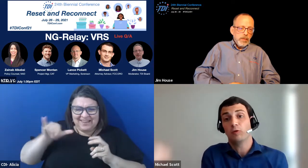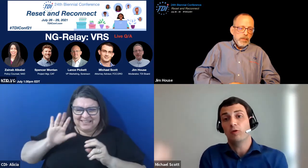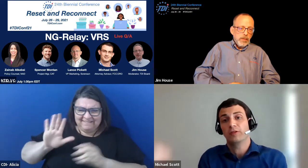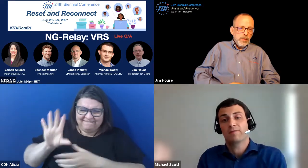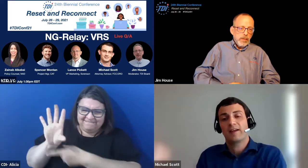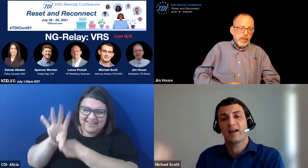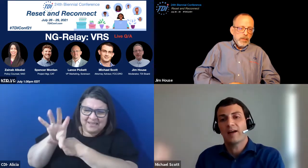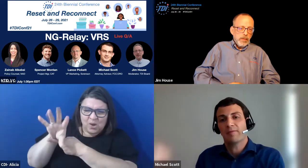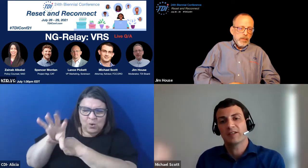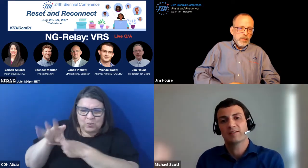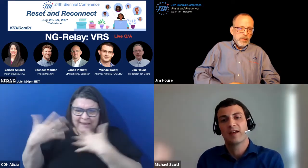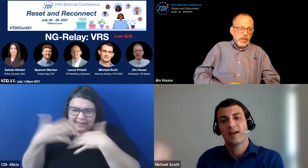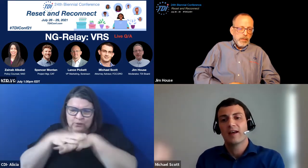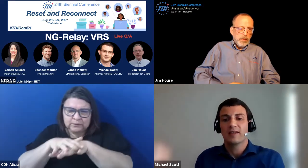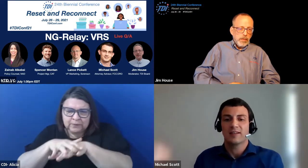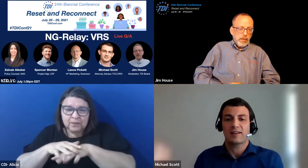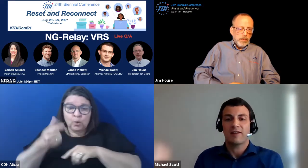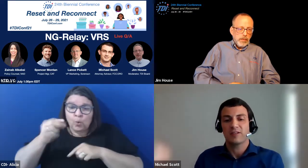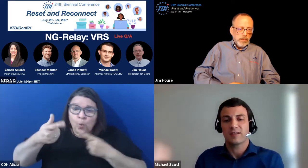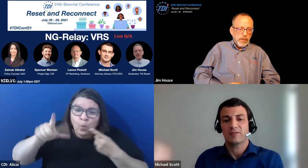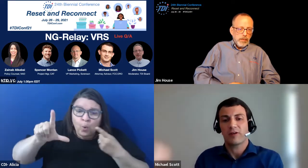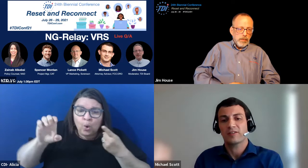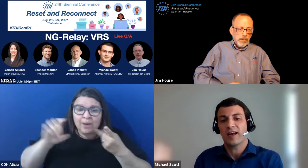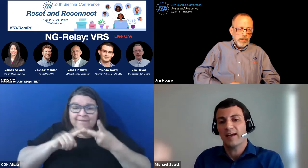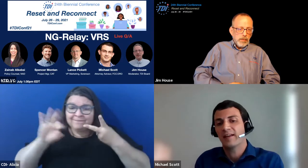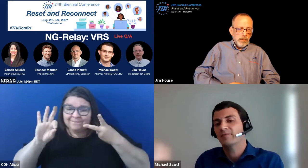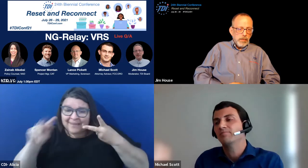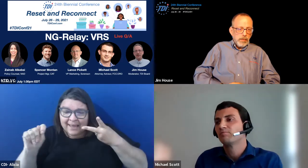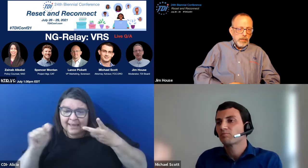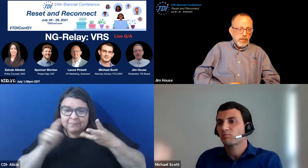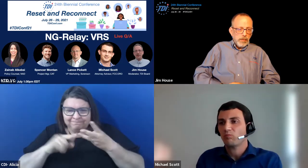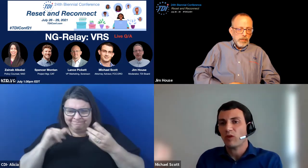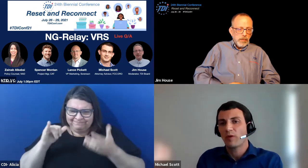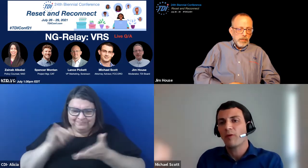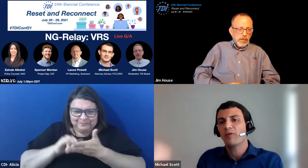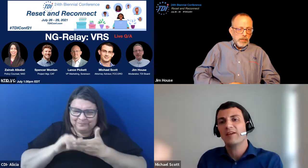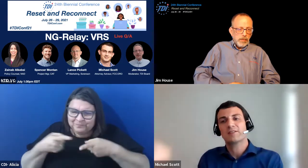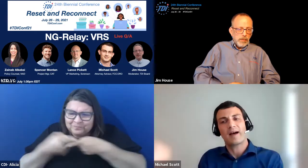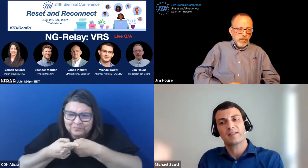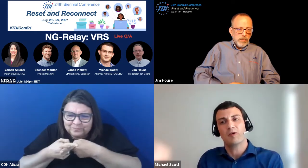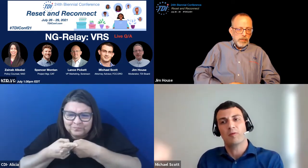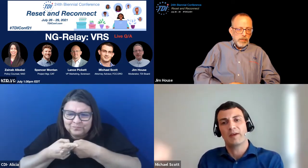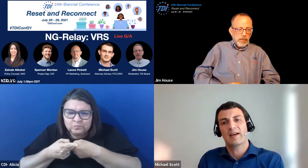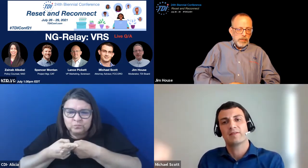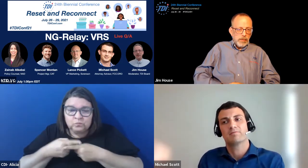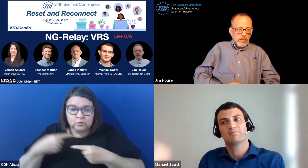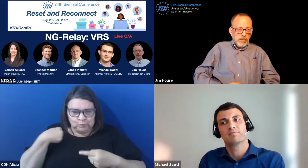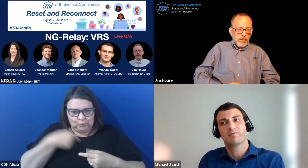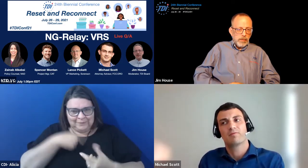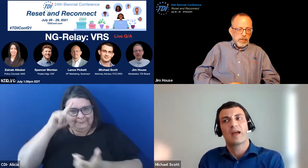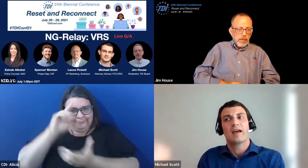Google Duo to FaceTime. It just, the technology doesn't cross yet. And we all believe it's possible, but we